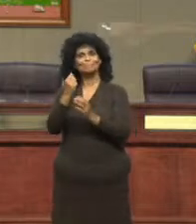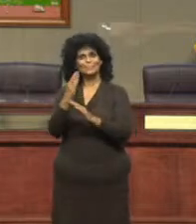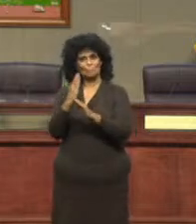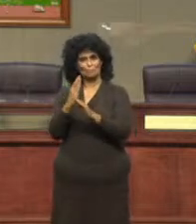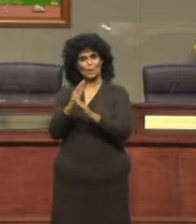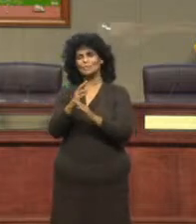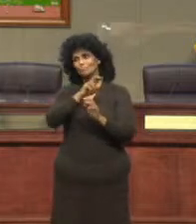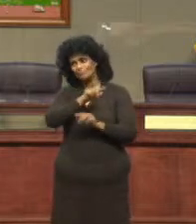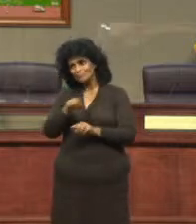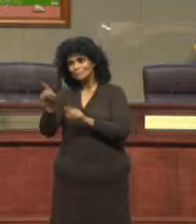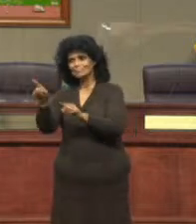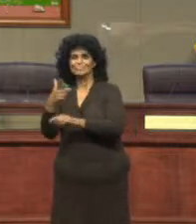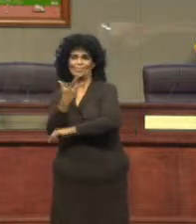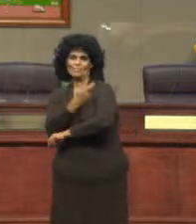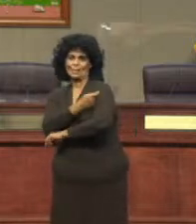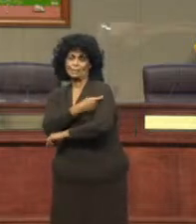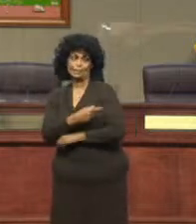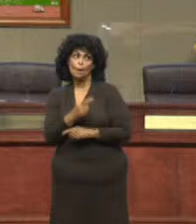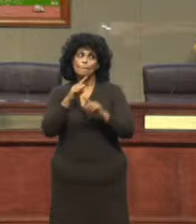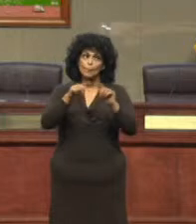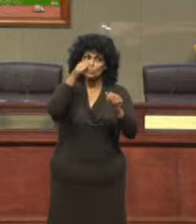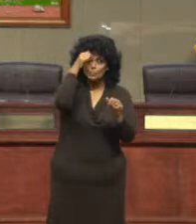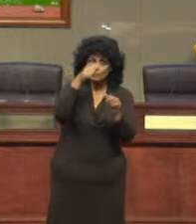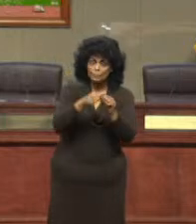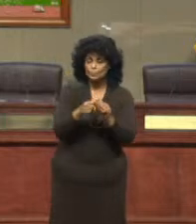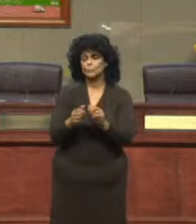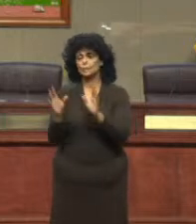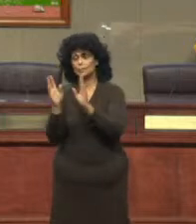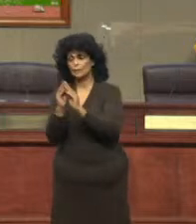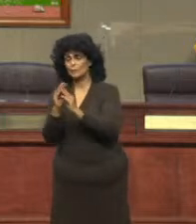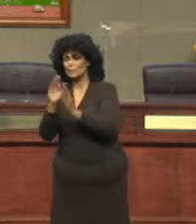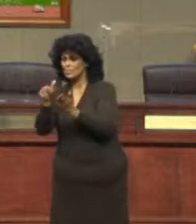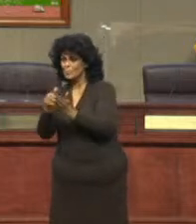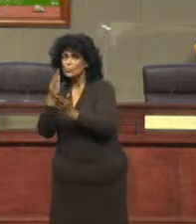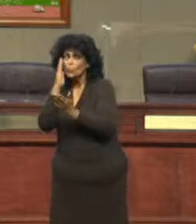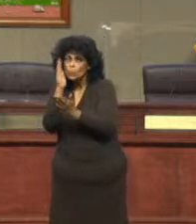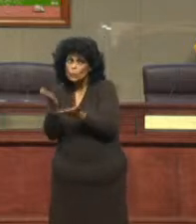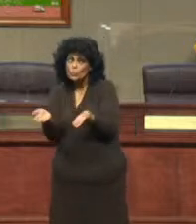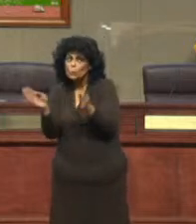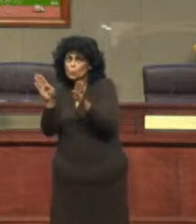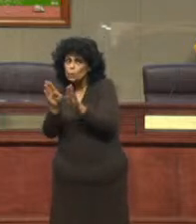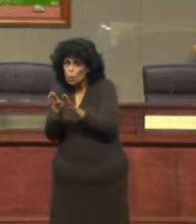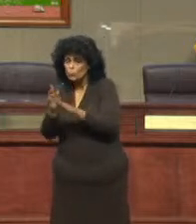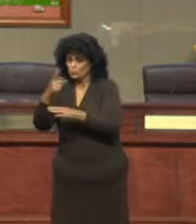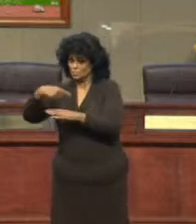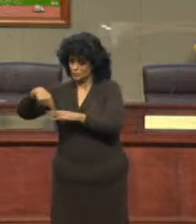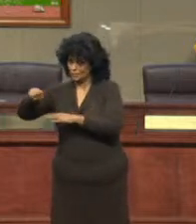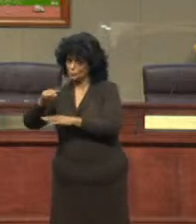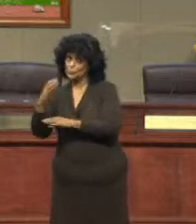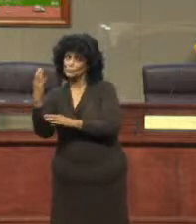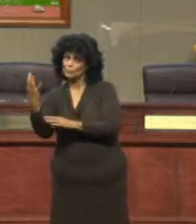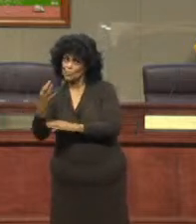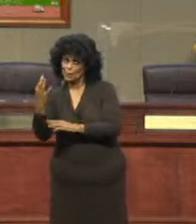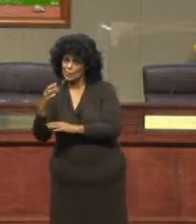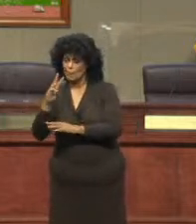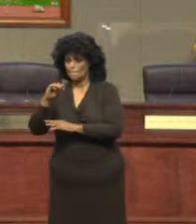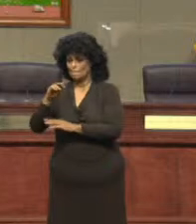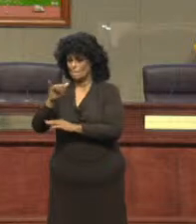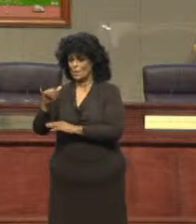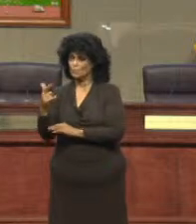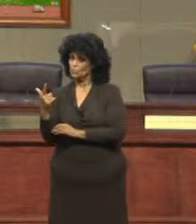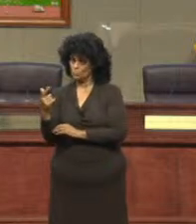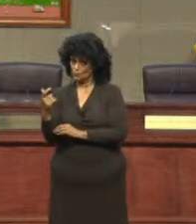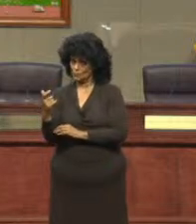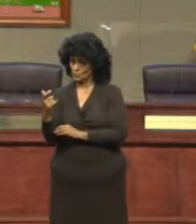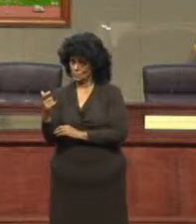Again, the sites are shutting down. The Convention Center is closing next Friday, May the 21st,